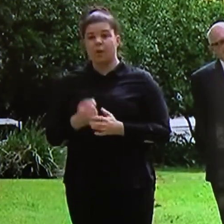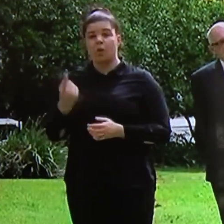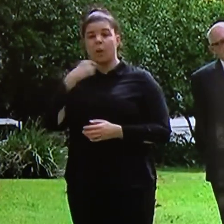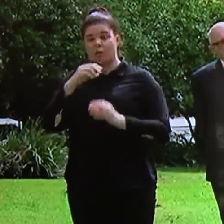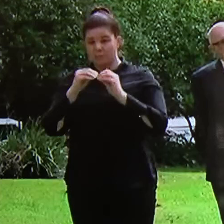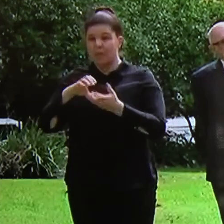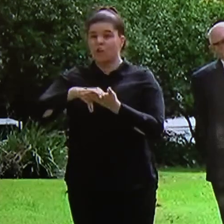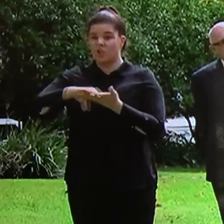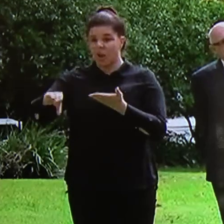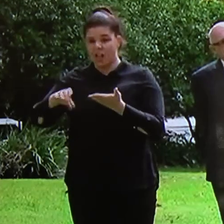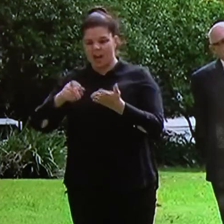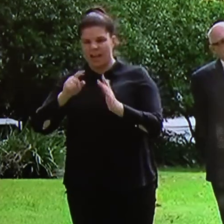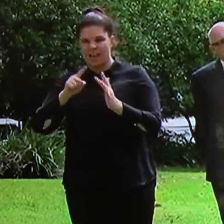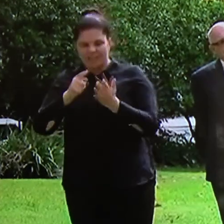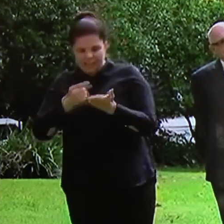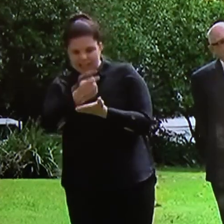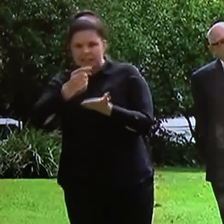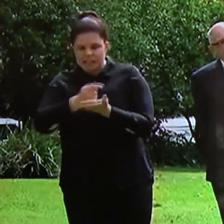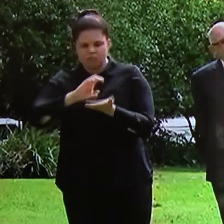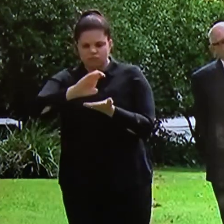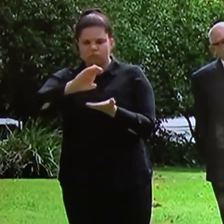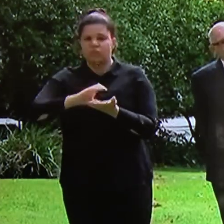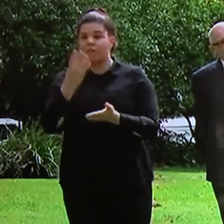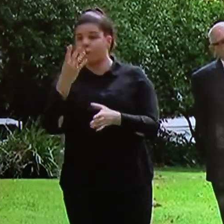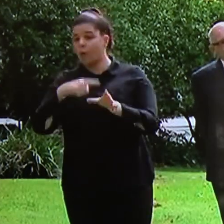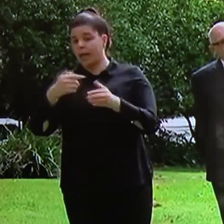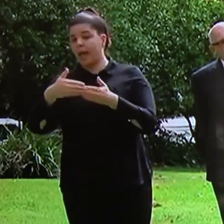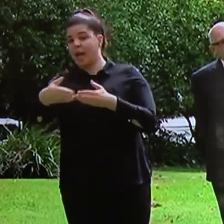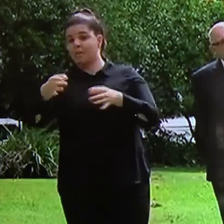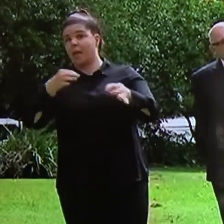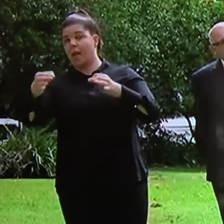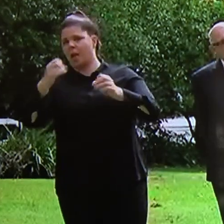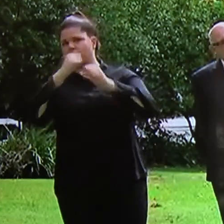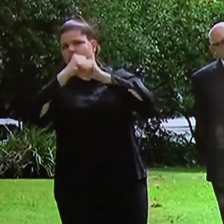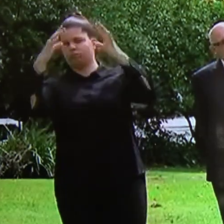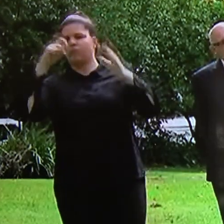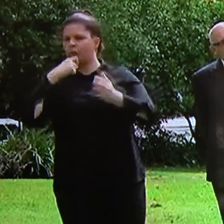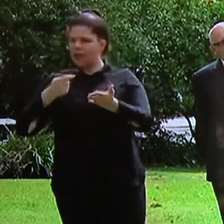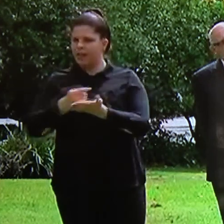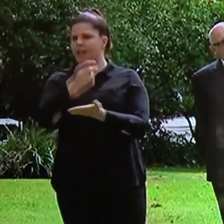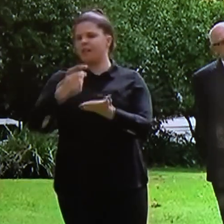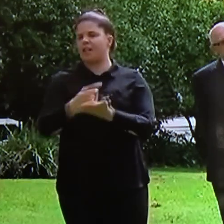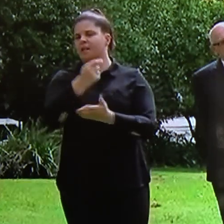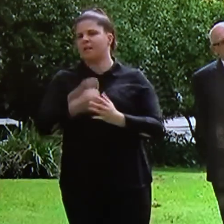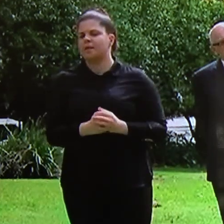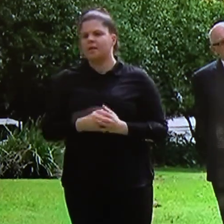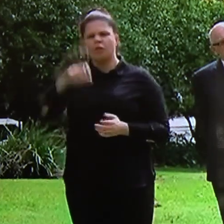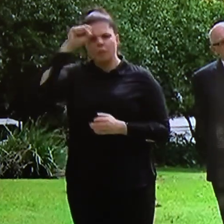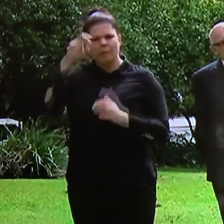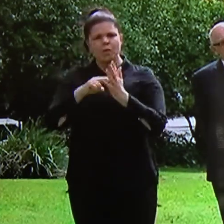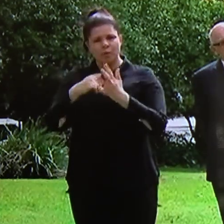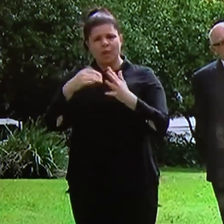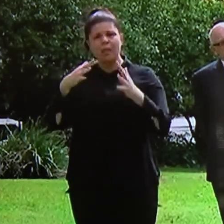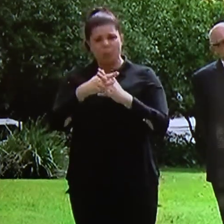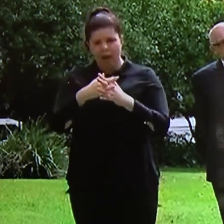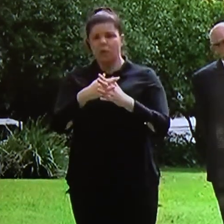of infrastructure investment over the next 4 years. And let's not forget that New South Wales goes into this pandemic